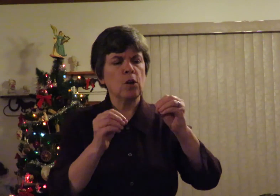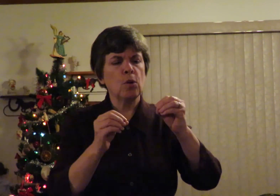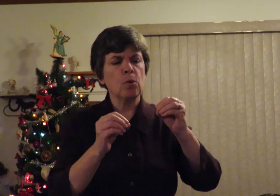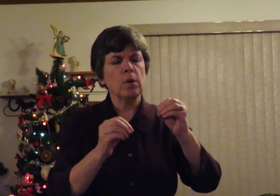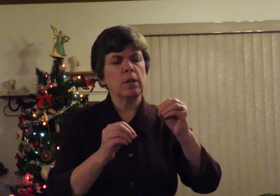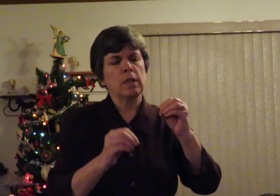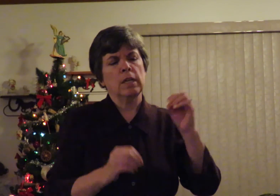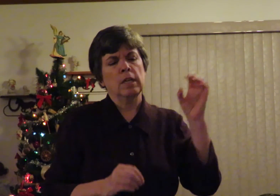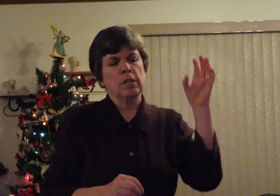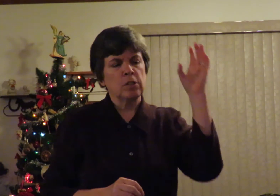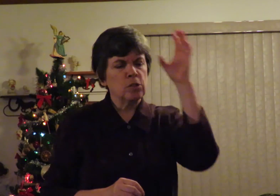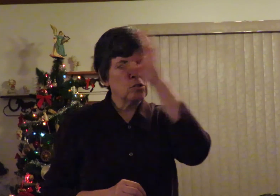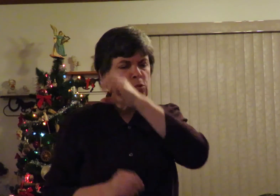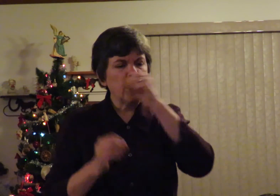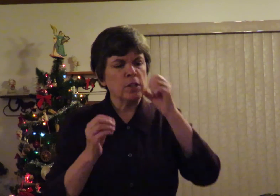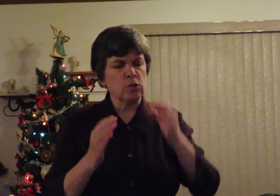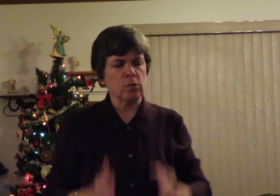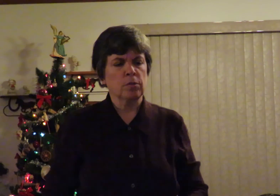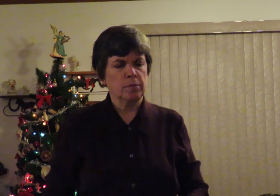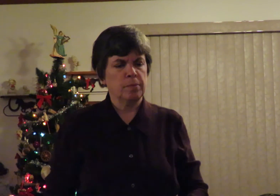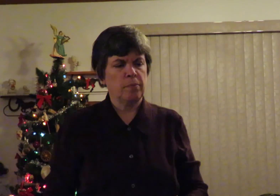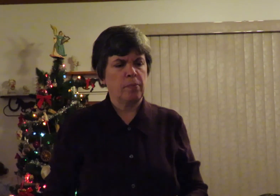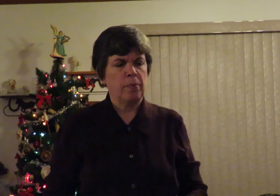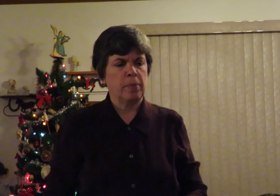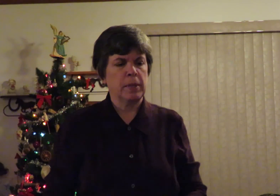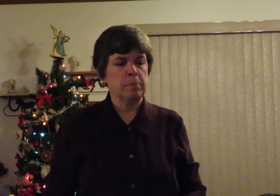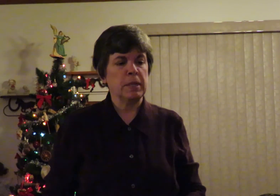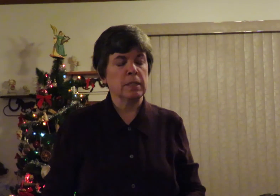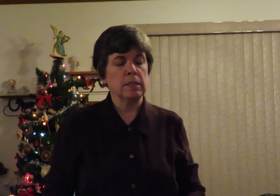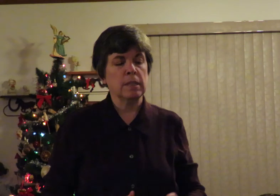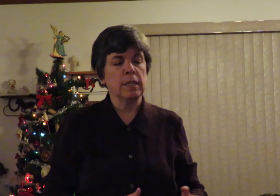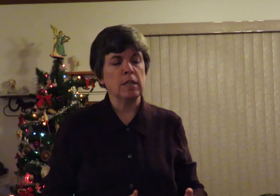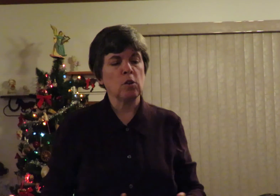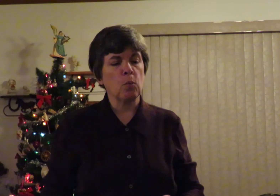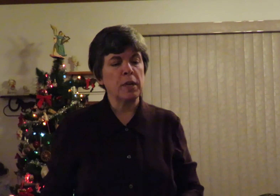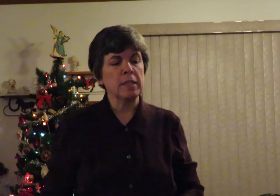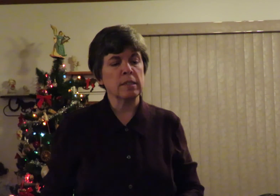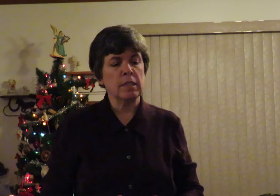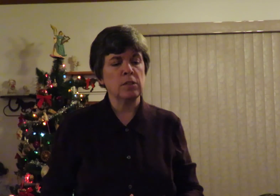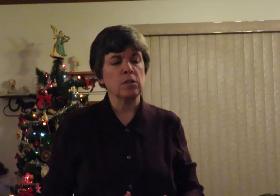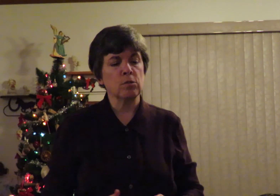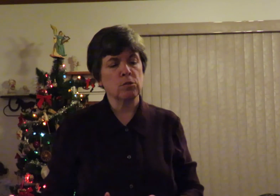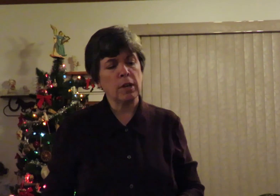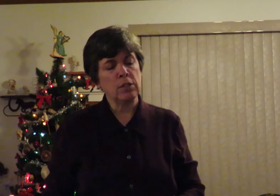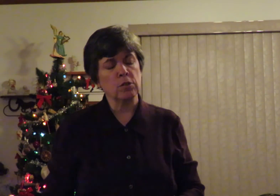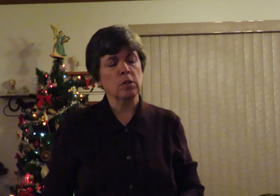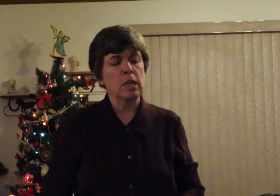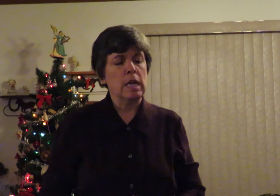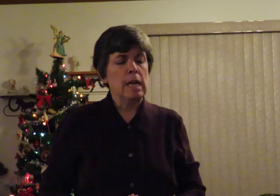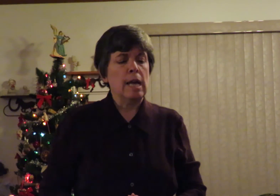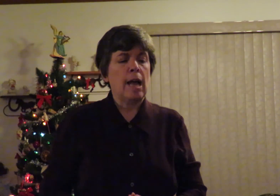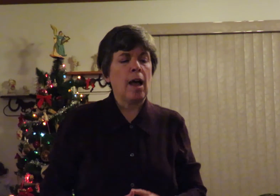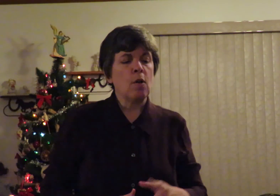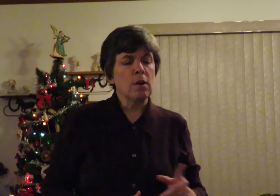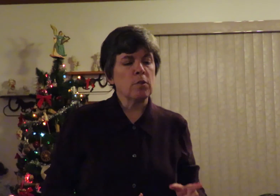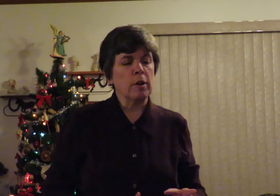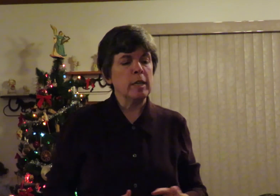no stranger. Because it said in our weakness, he's no stranger. However, our